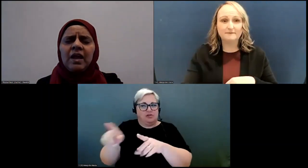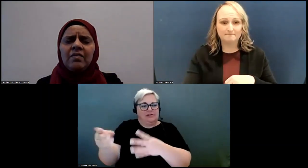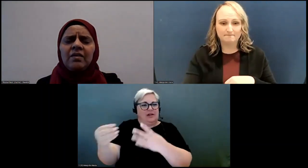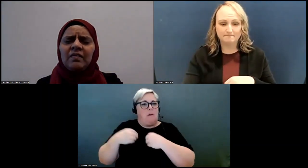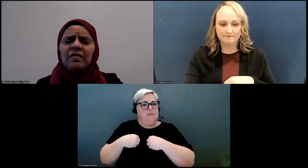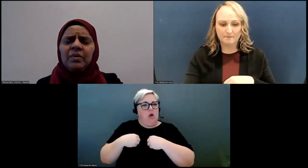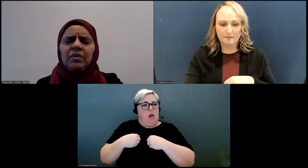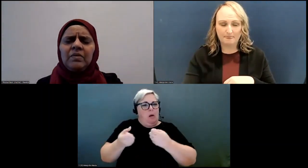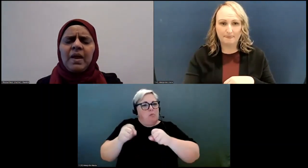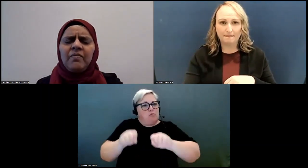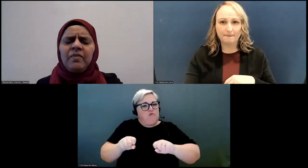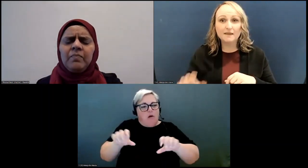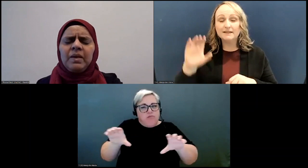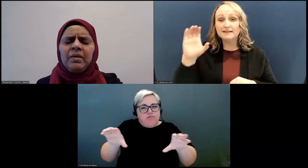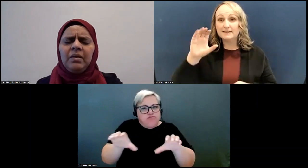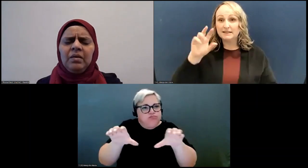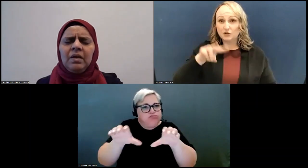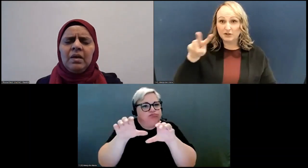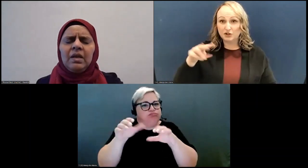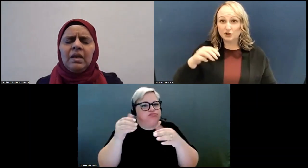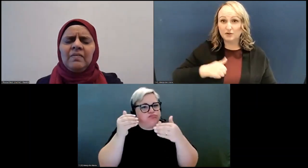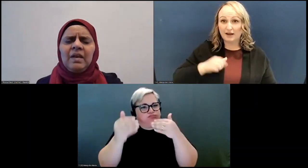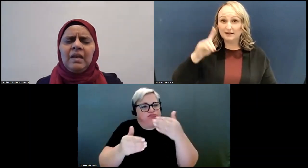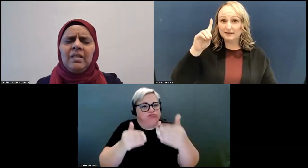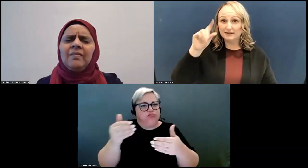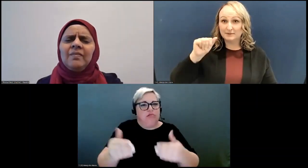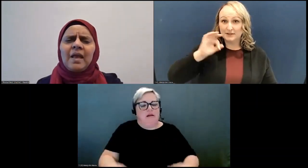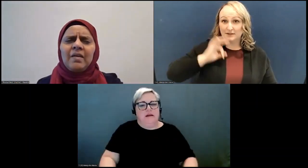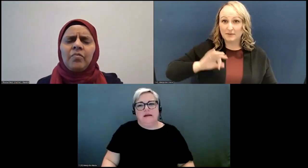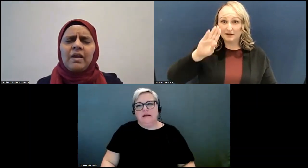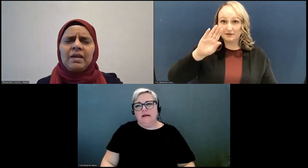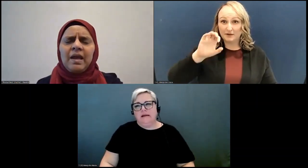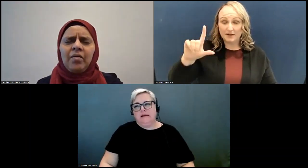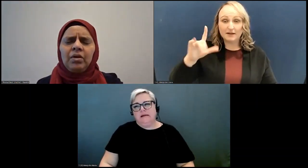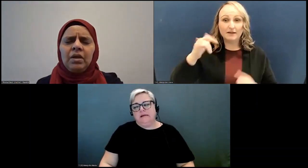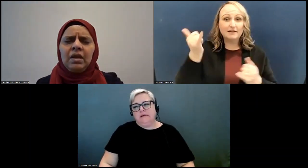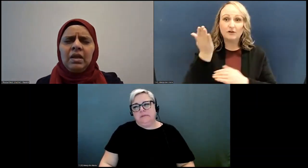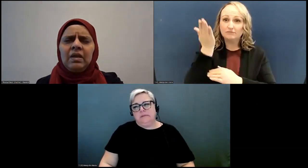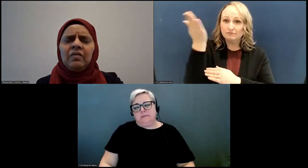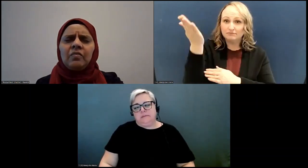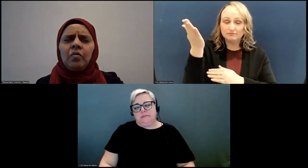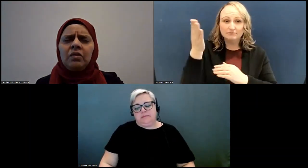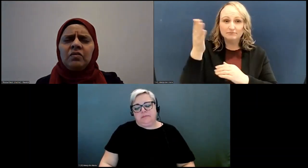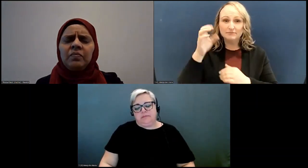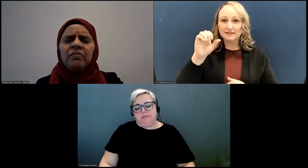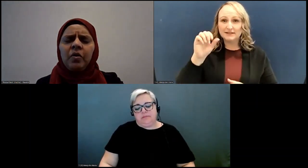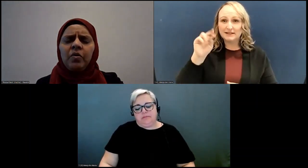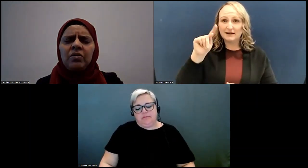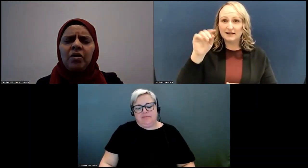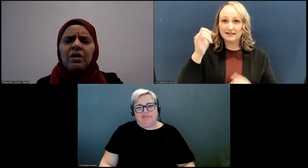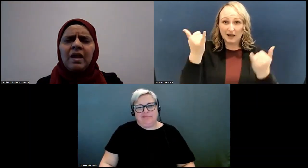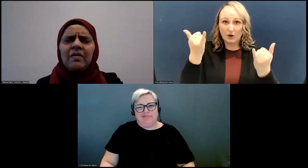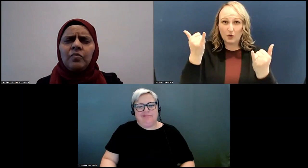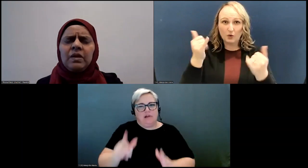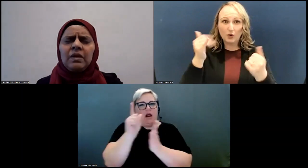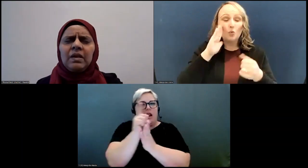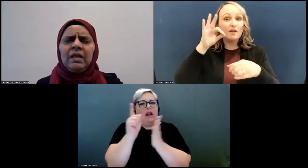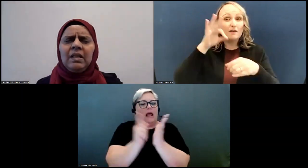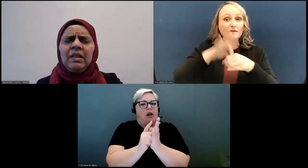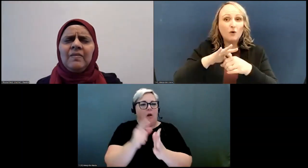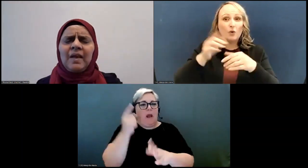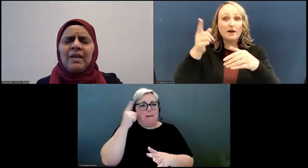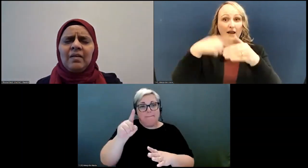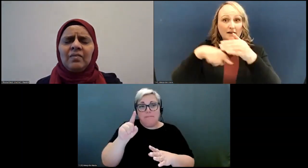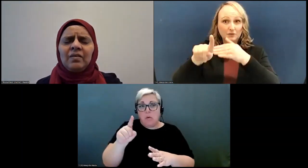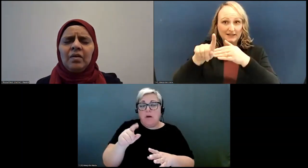C-22, the Canada Disability Benefit Bill, is in the Senate right now. It is going to be voted on next week